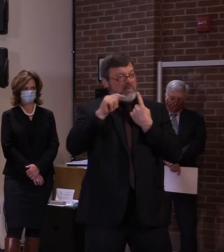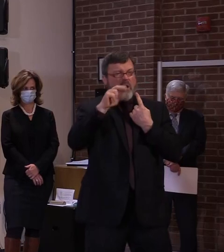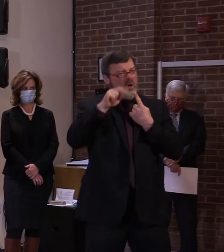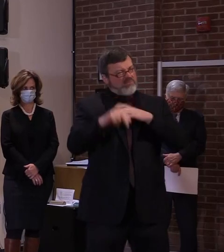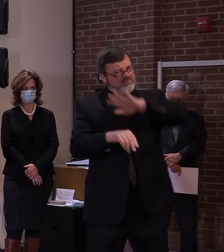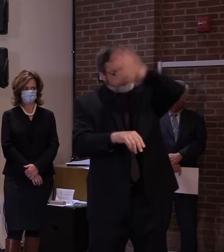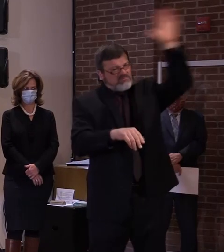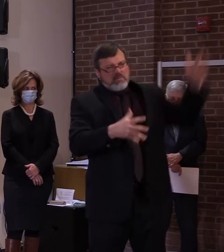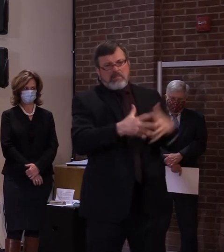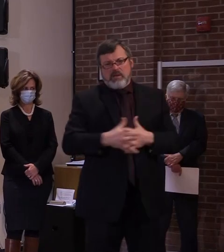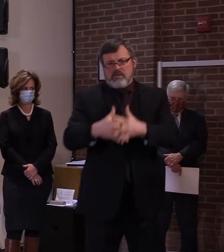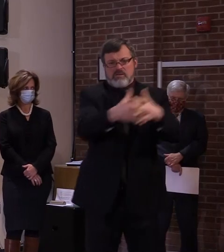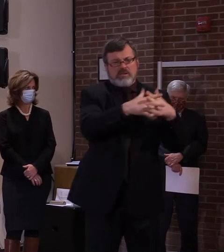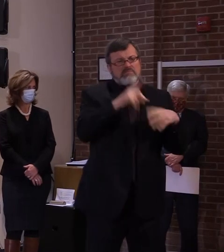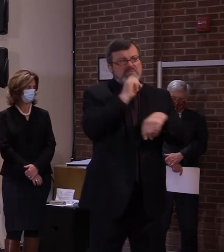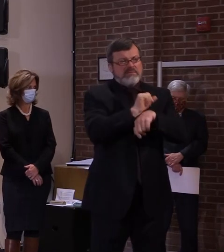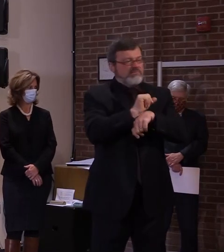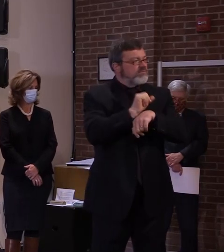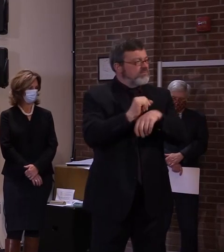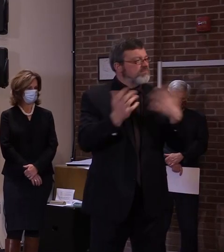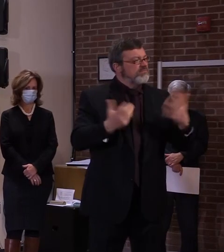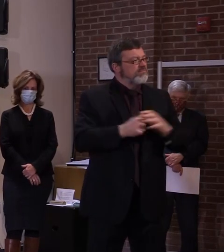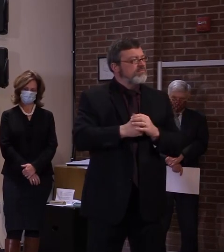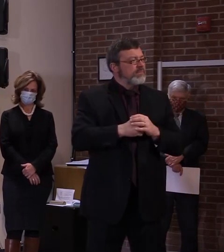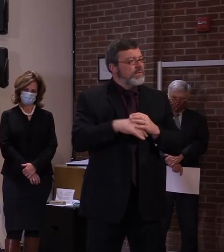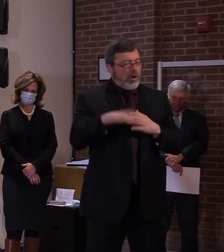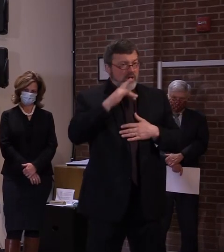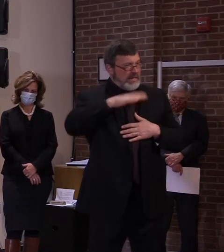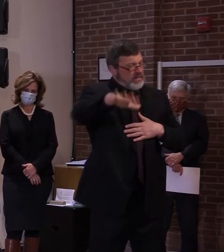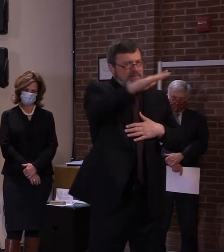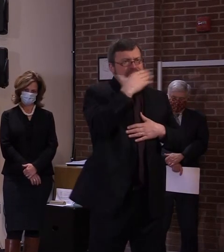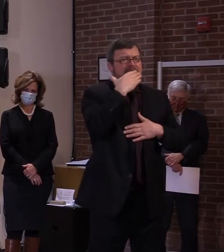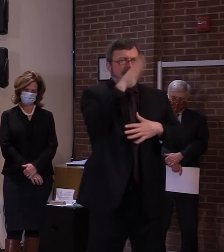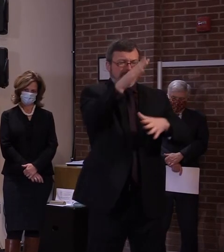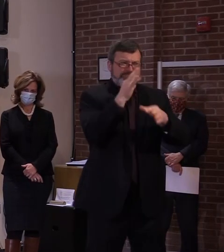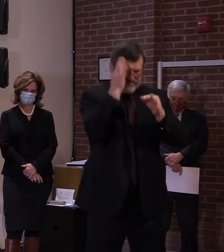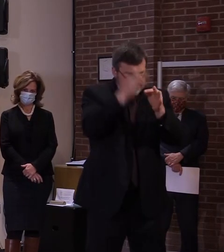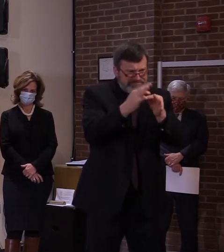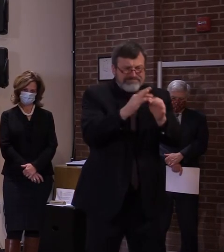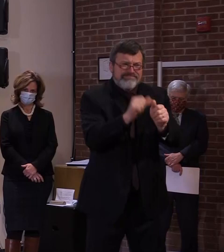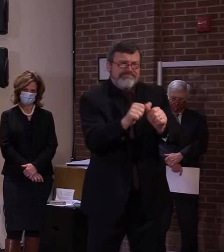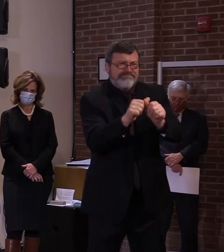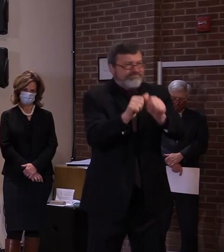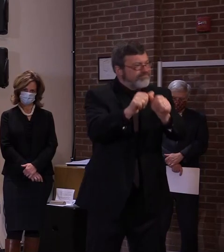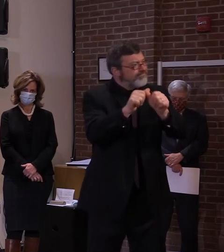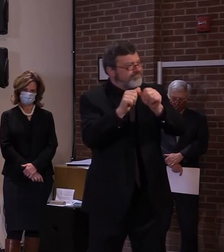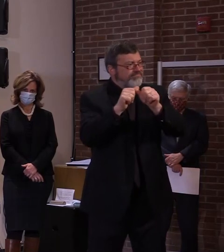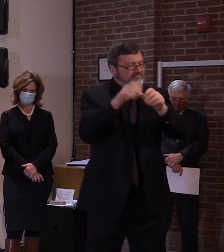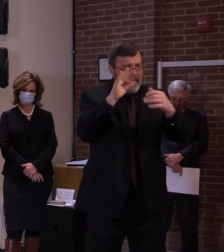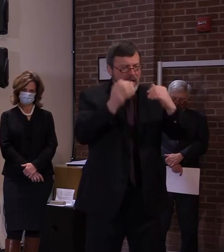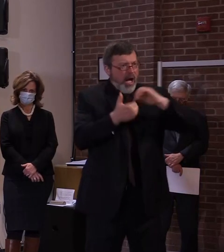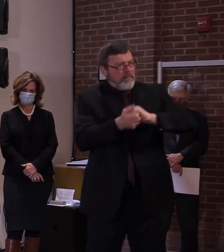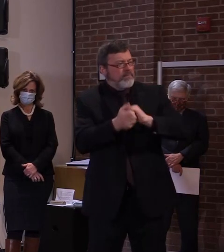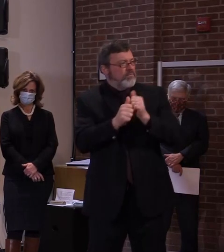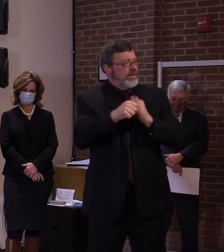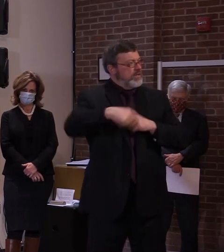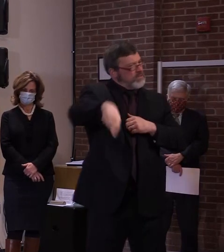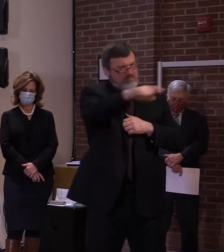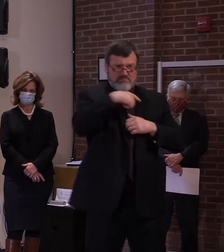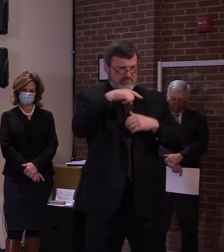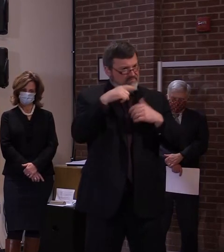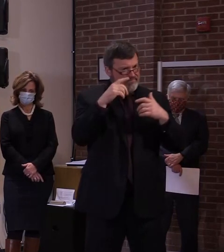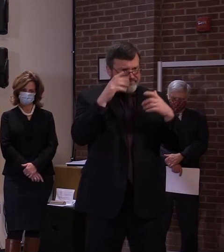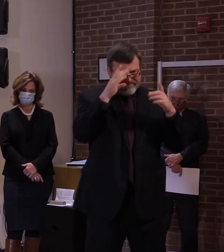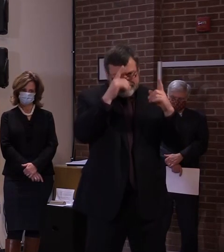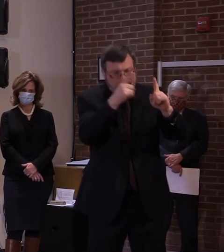dedicated service and their hard work. Also want to thank our parents and our students for their partnership and support during this challenging time. And I do